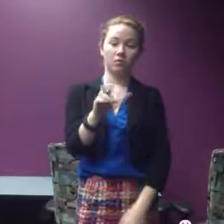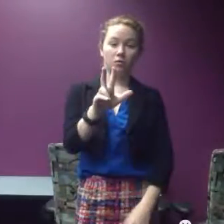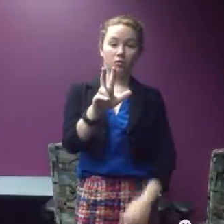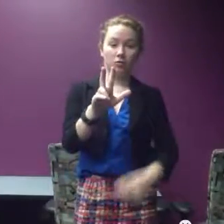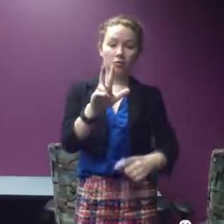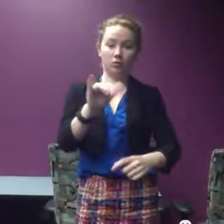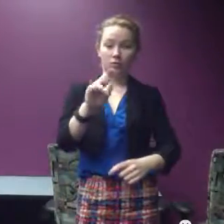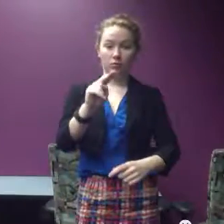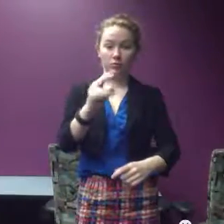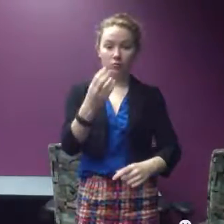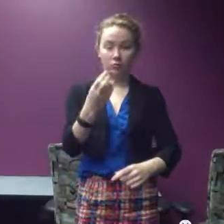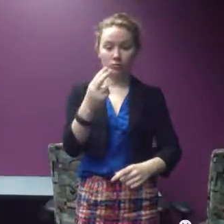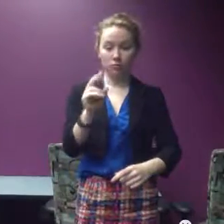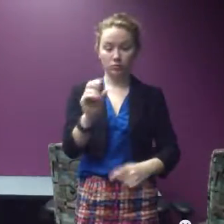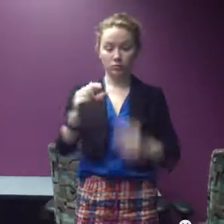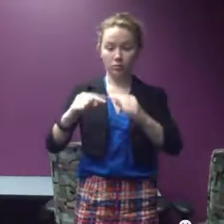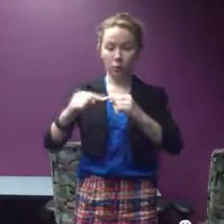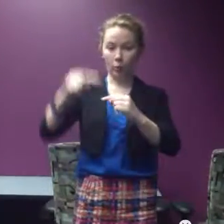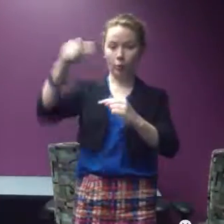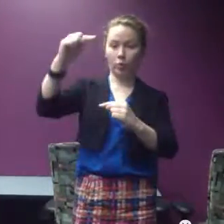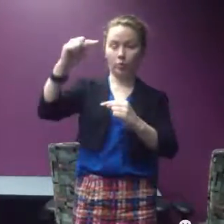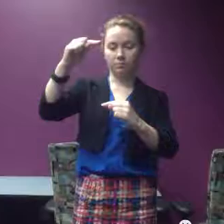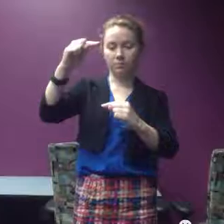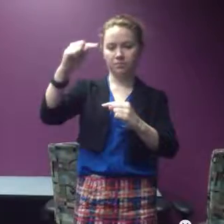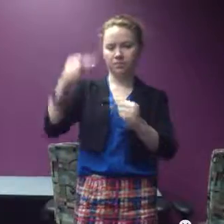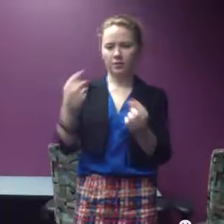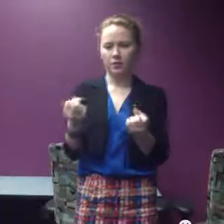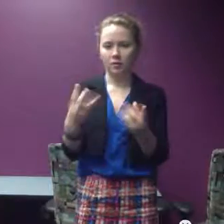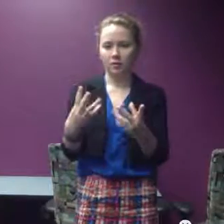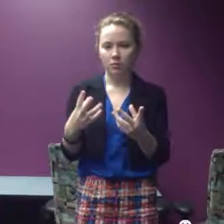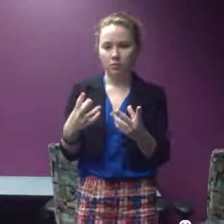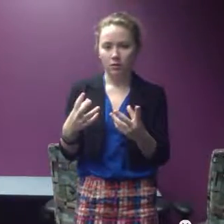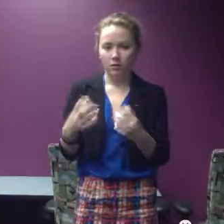awesome, yes. So 3 inches tall.